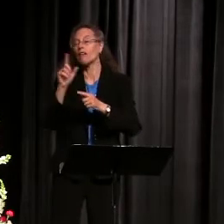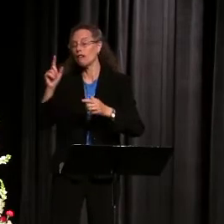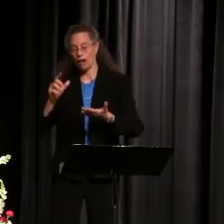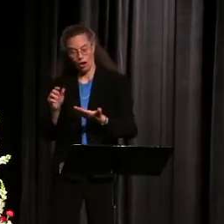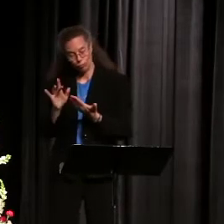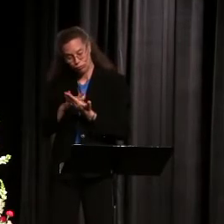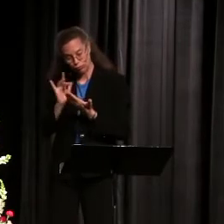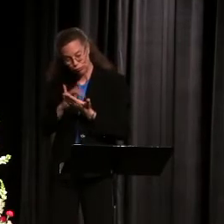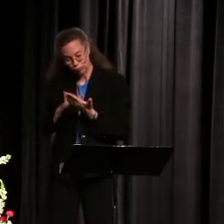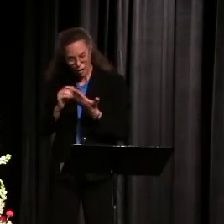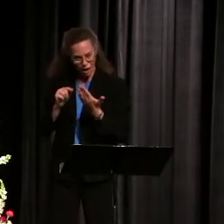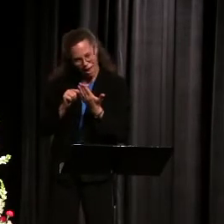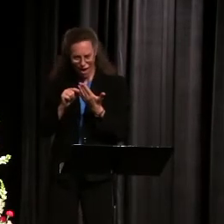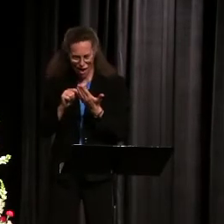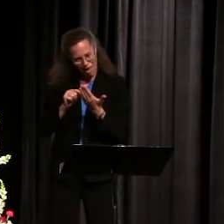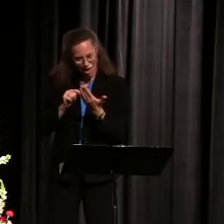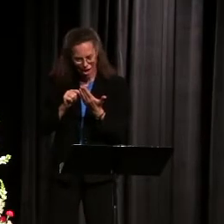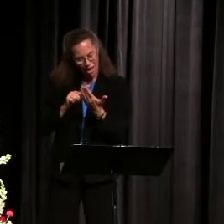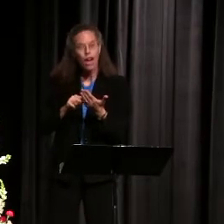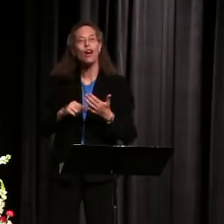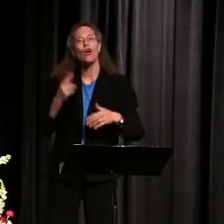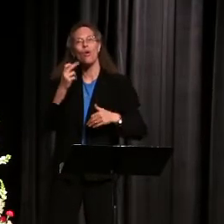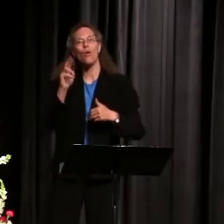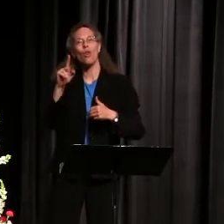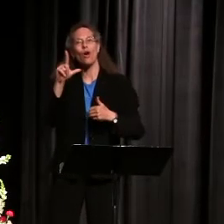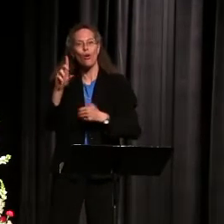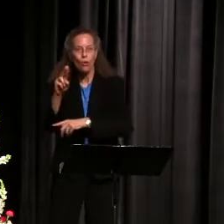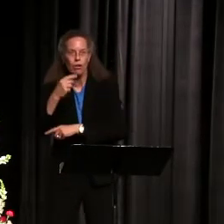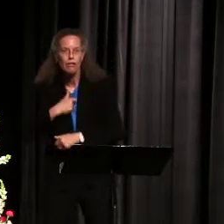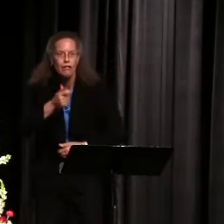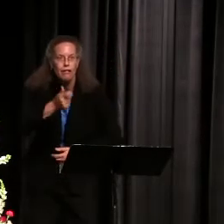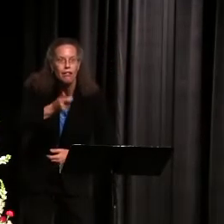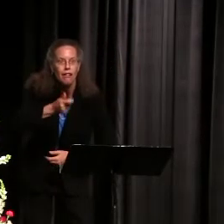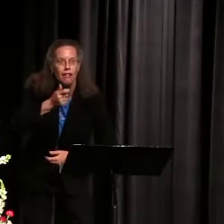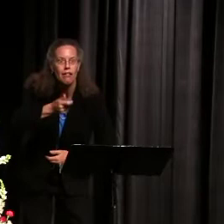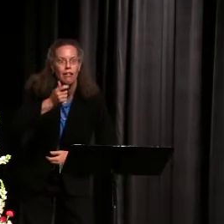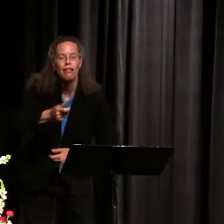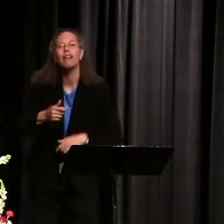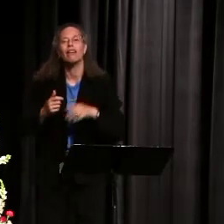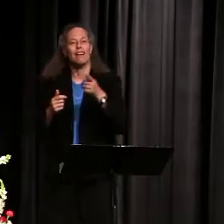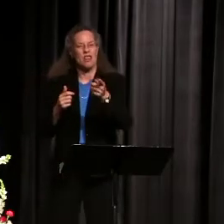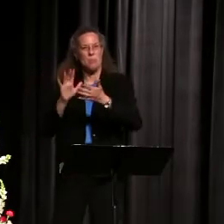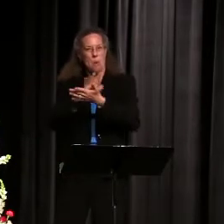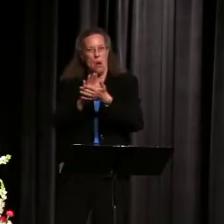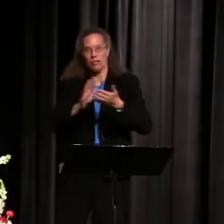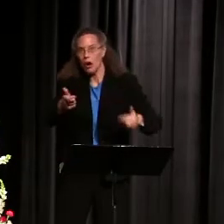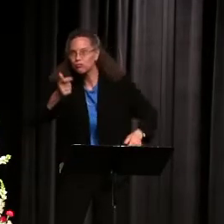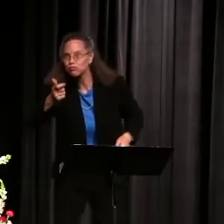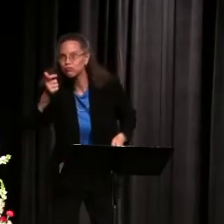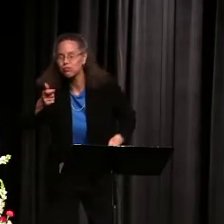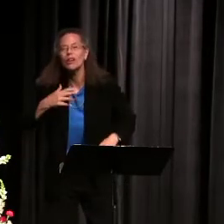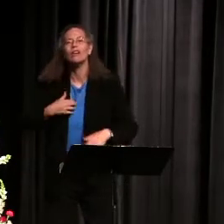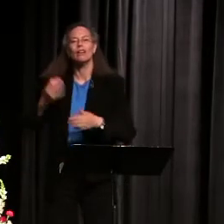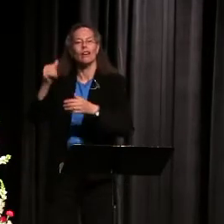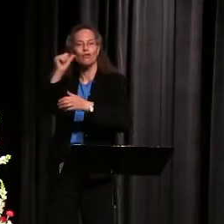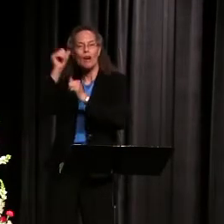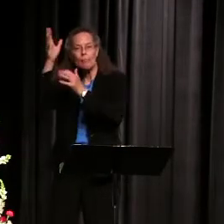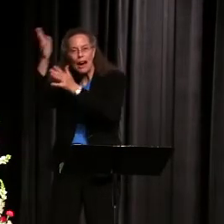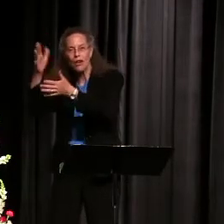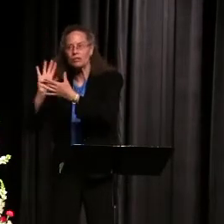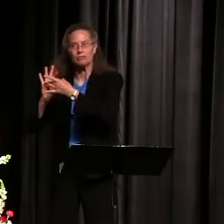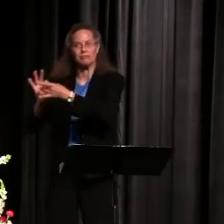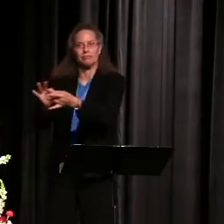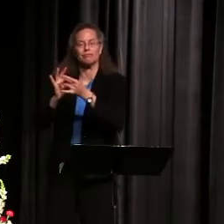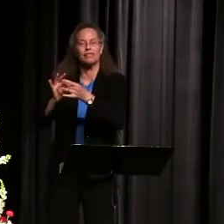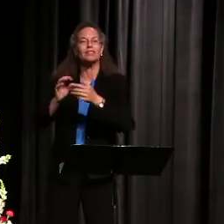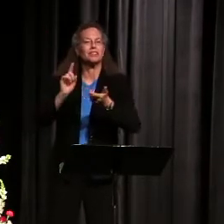binging on Netflix, Hulu, and the like, finding unique ways to care for your grandparents and neighbors in the most trying of times has only strengthened